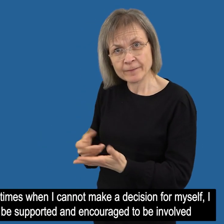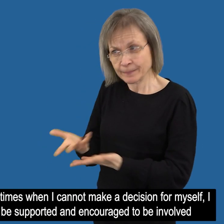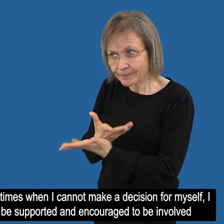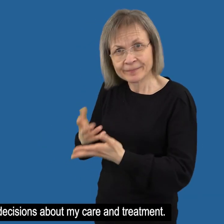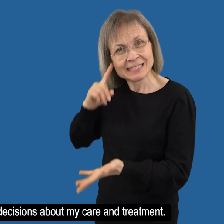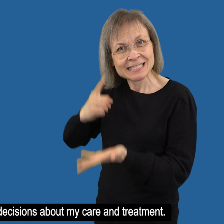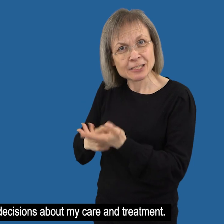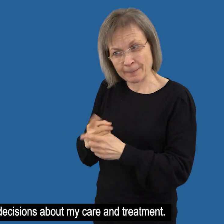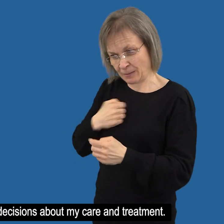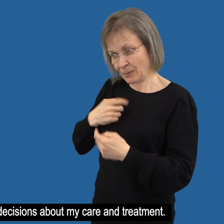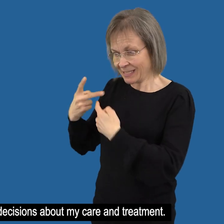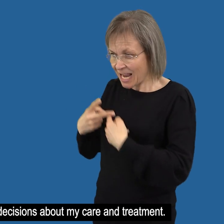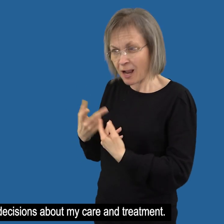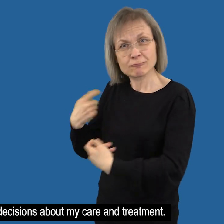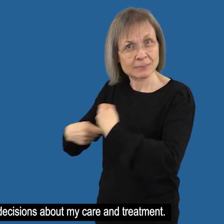my care and treatment.